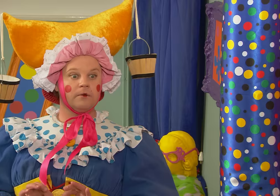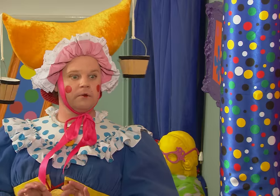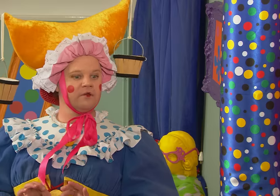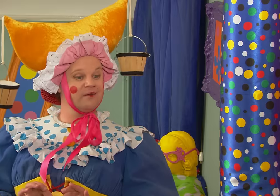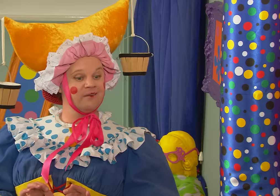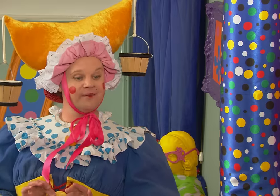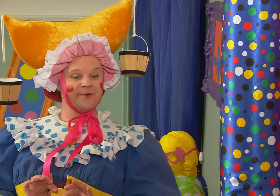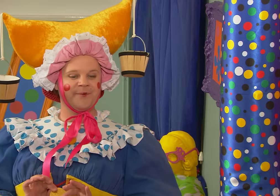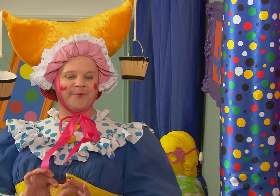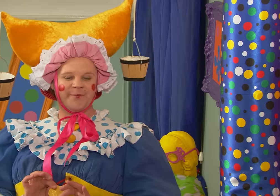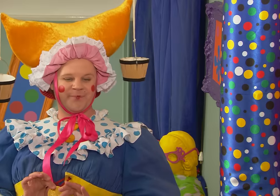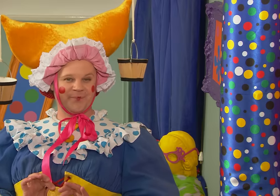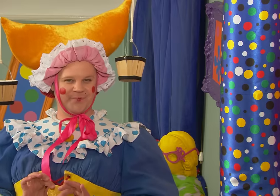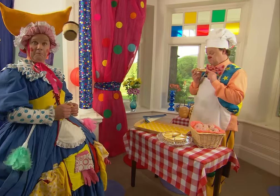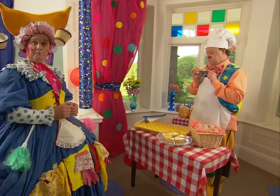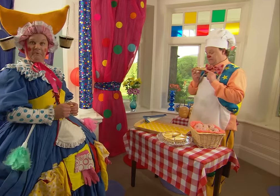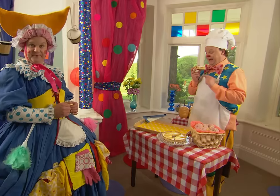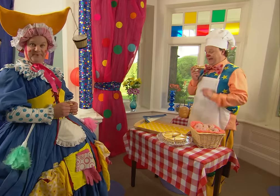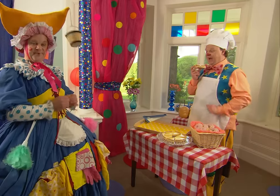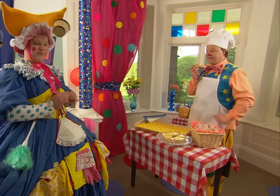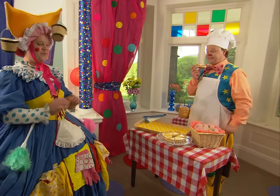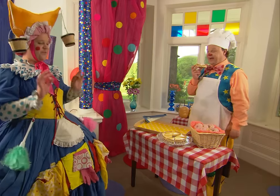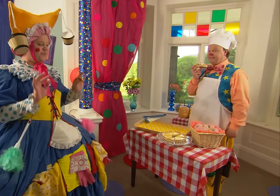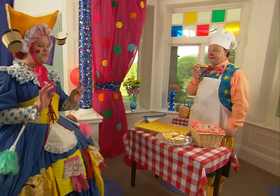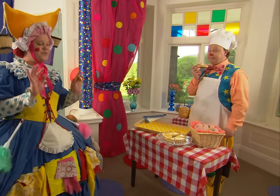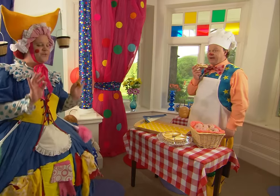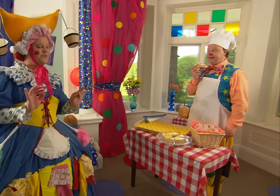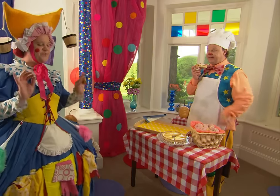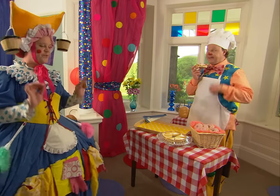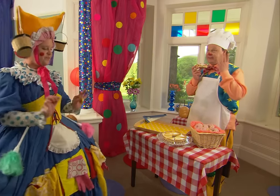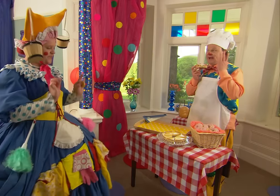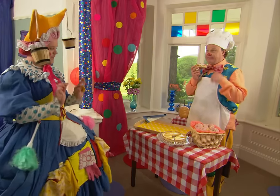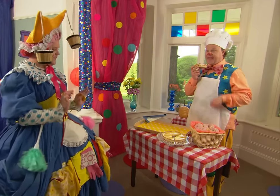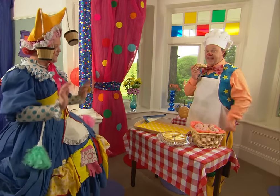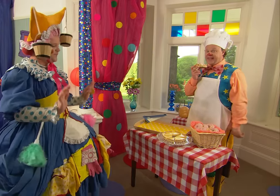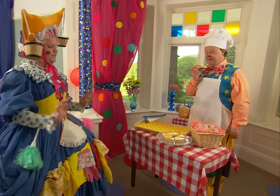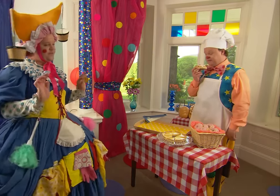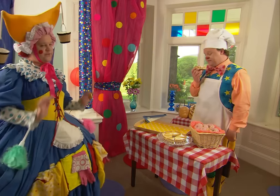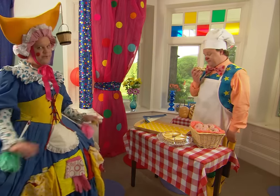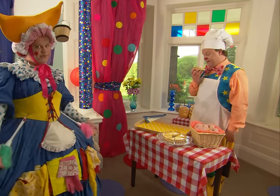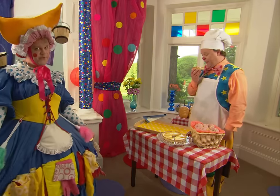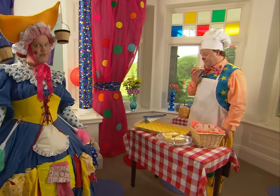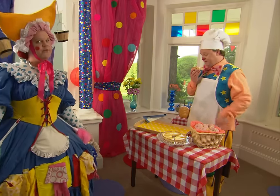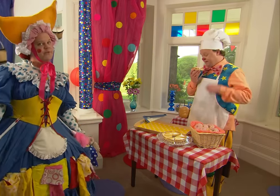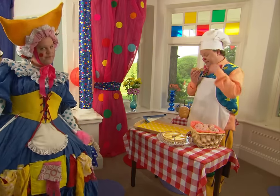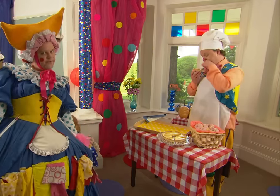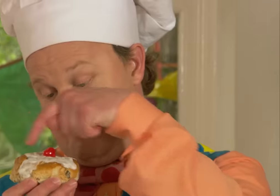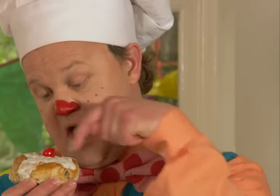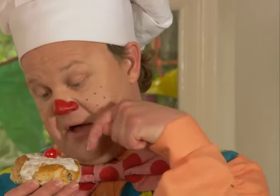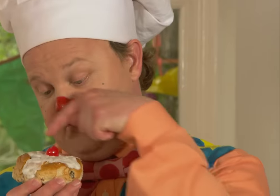Okay, Aunt Polly. My last currant bun in my baker's shop, round